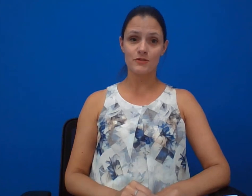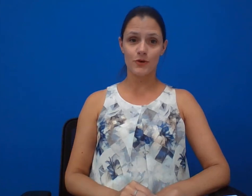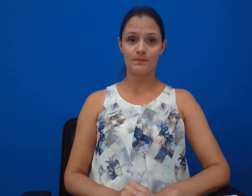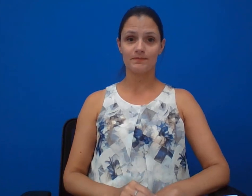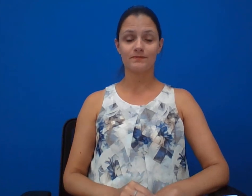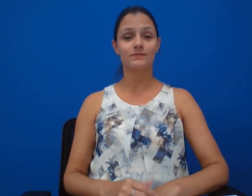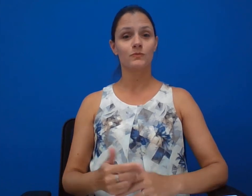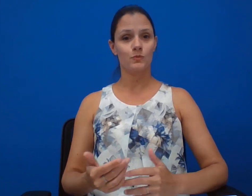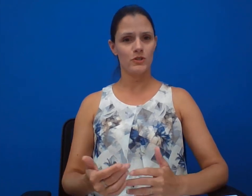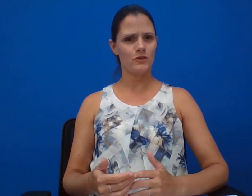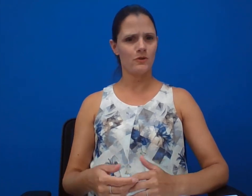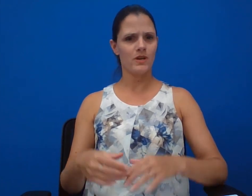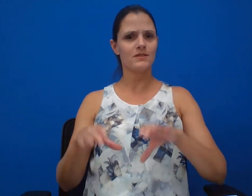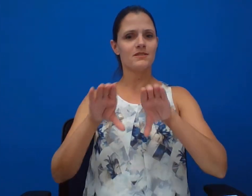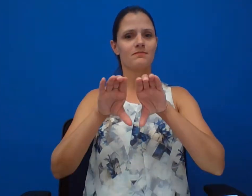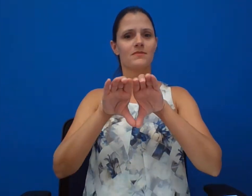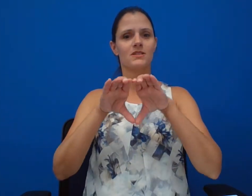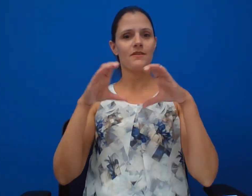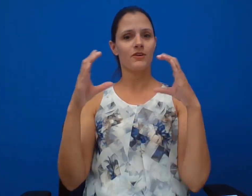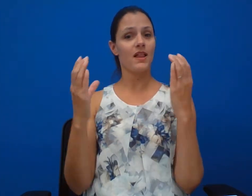Classroom. We should know this. Sign for class.